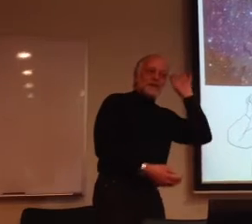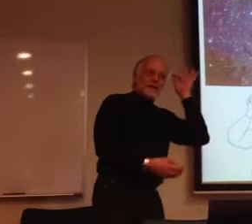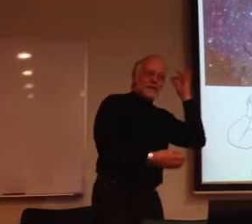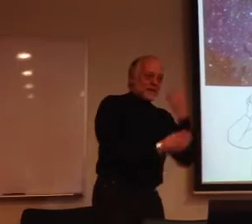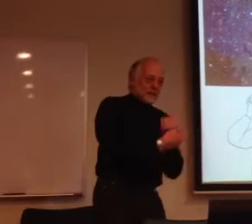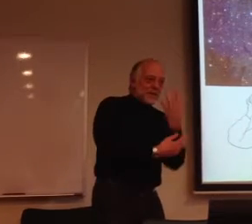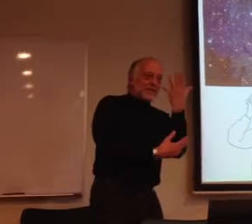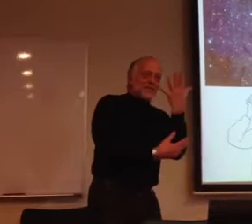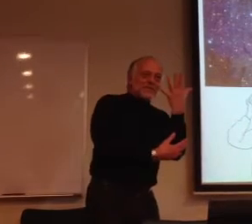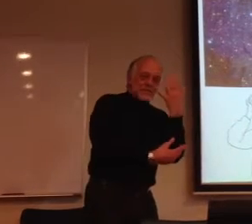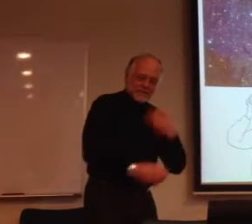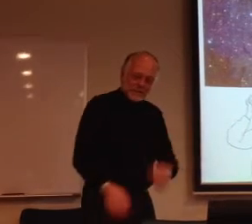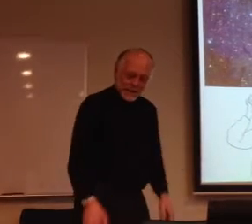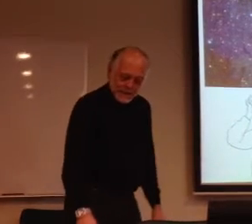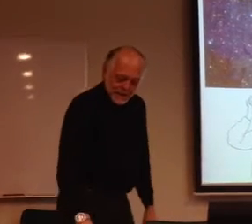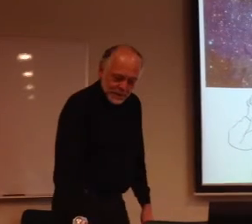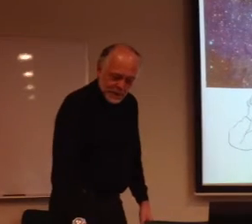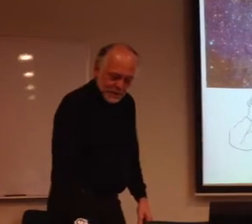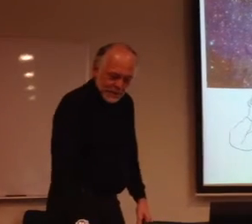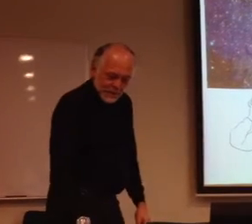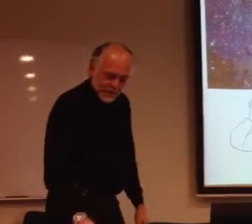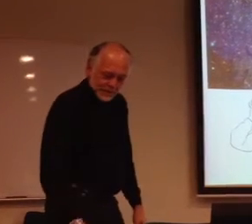star, new, and you have a nova.